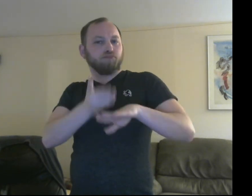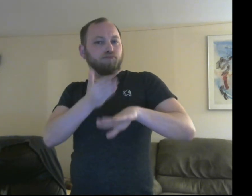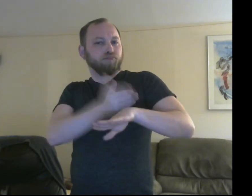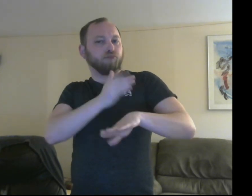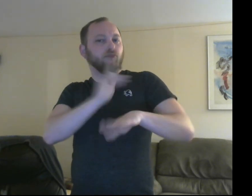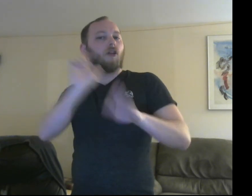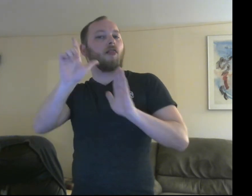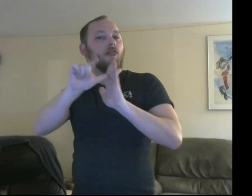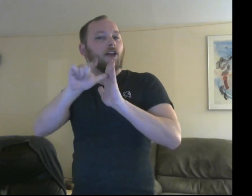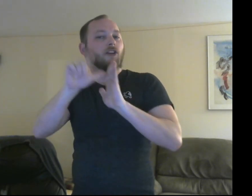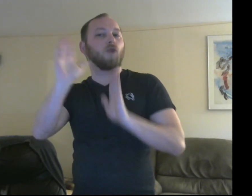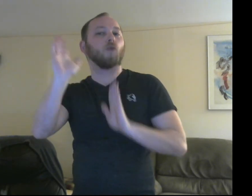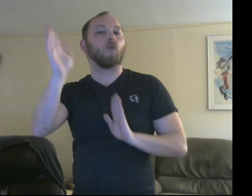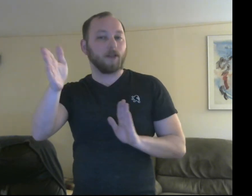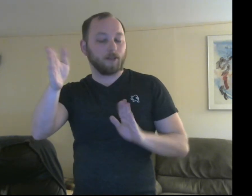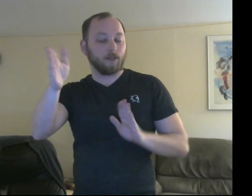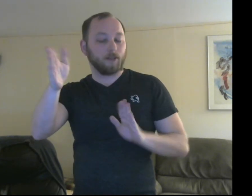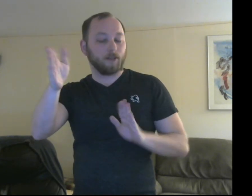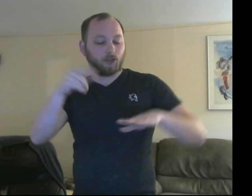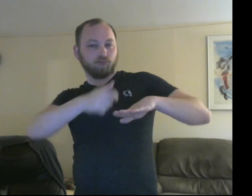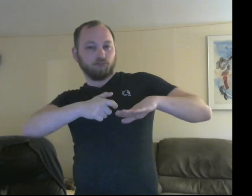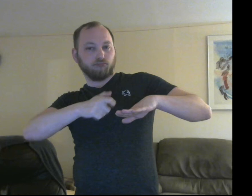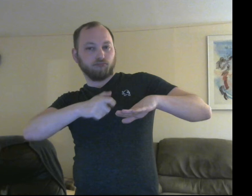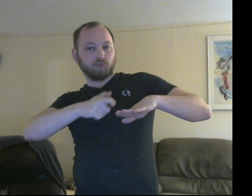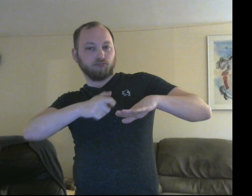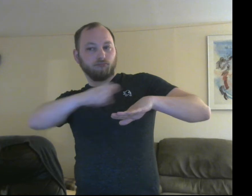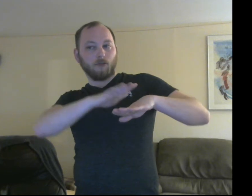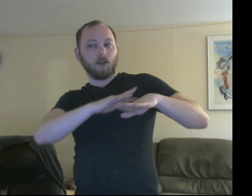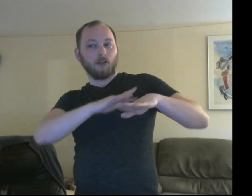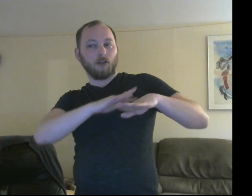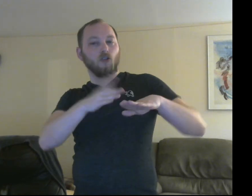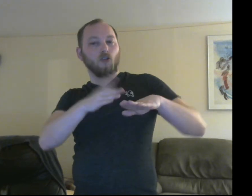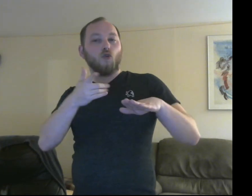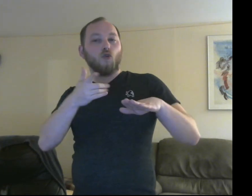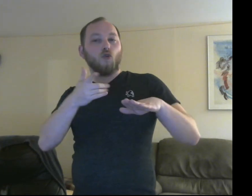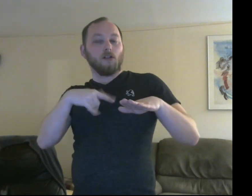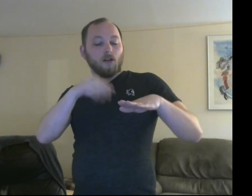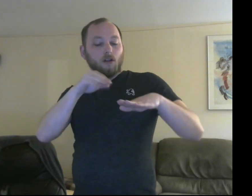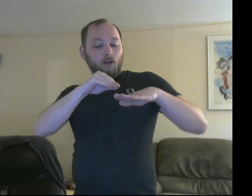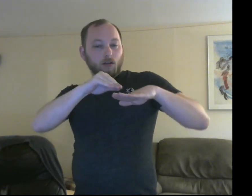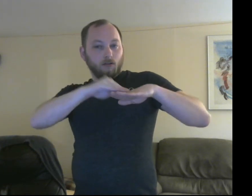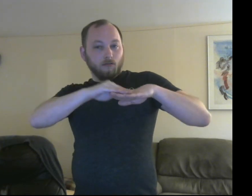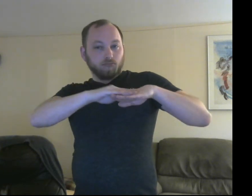the leather, and then we're going to buff it, and then your feet are going to look nice and handsome.